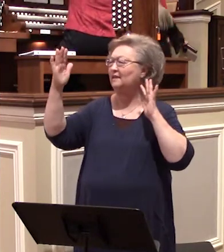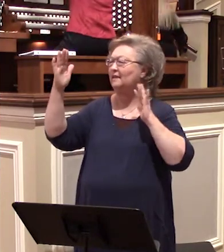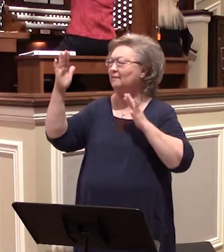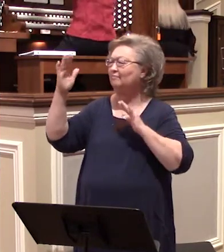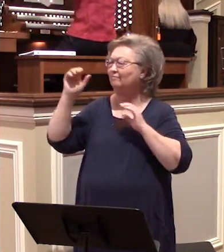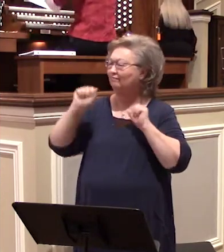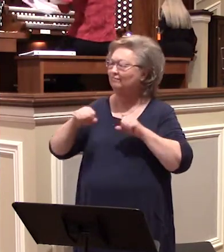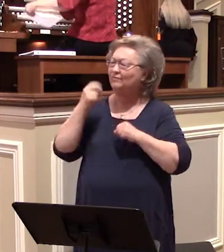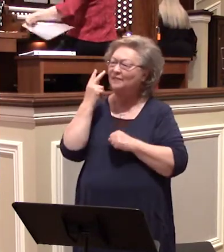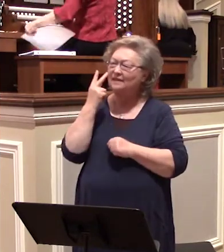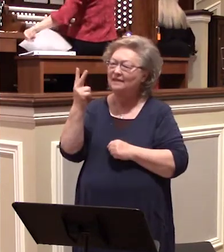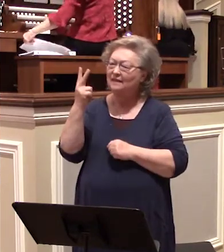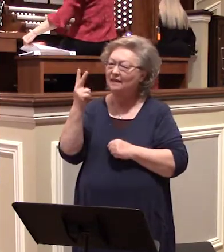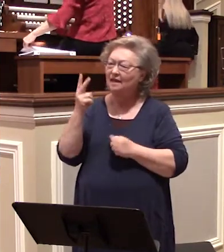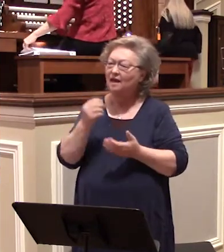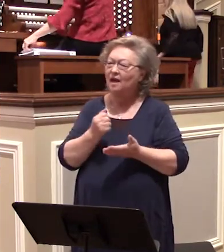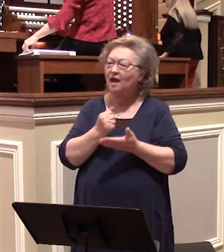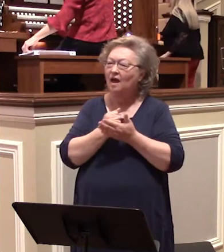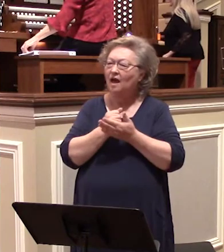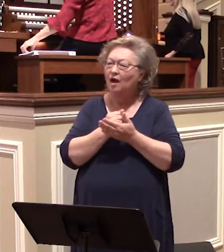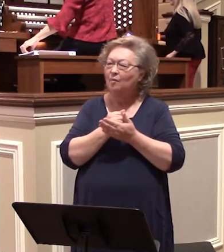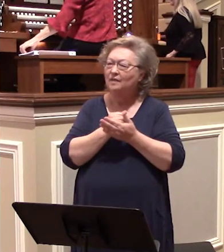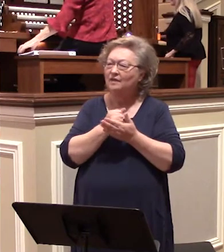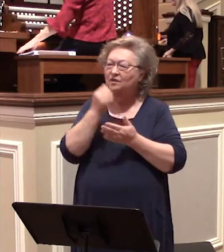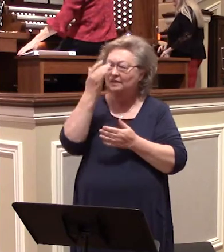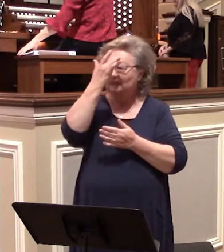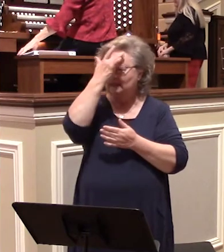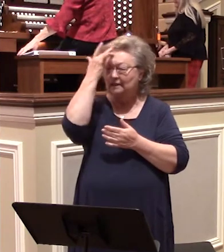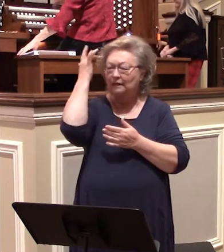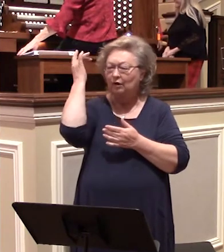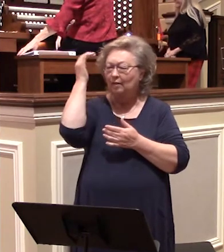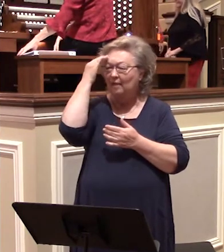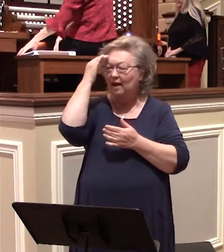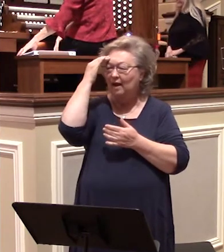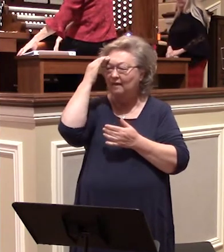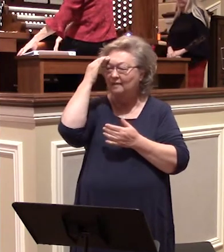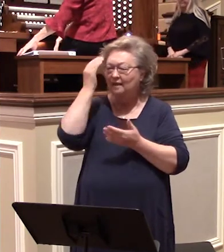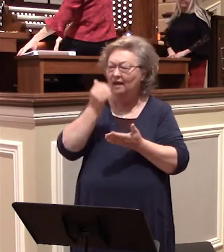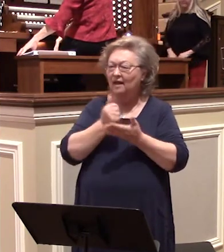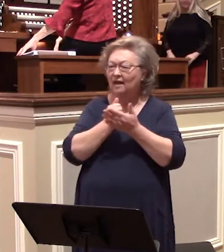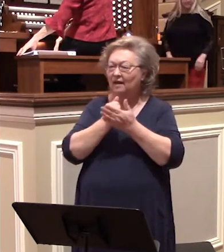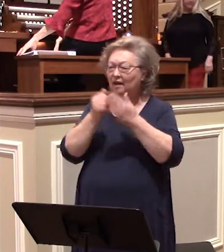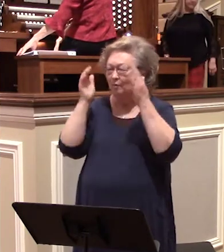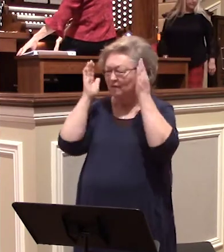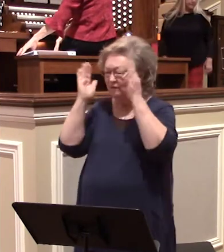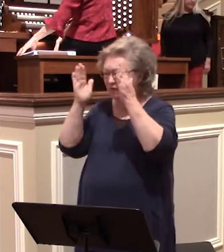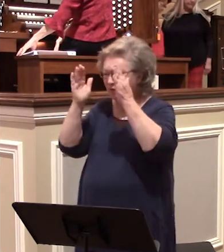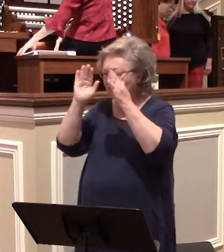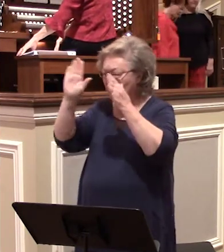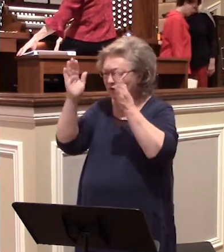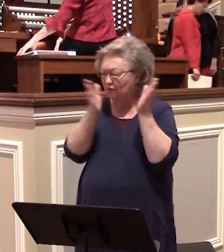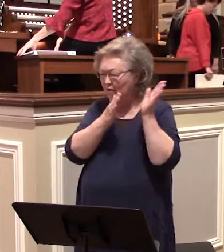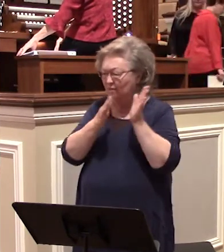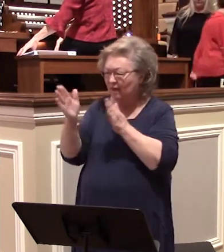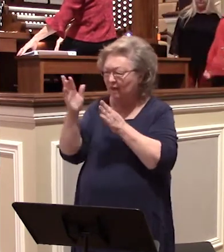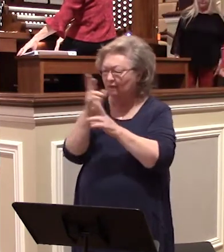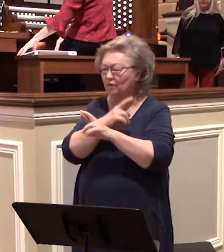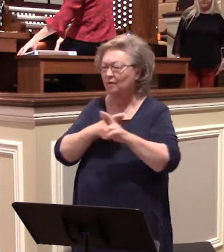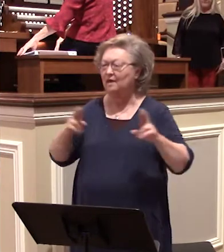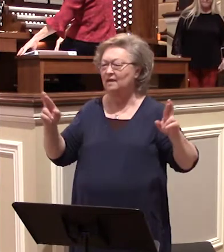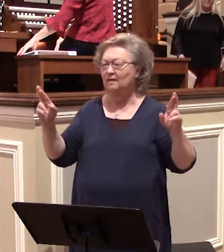our minds this morning so that we can focus on your plan of redemption through your